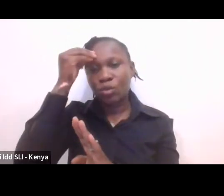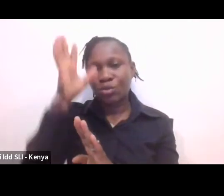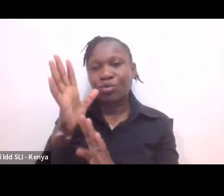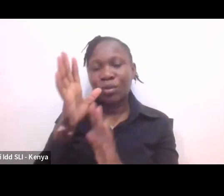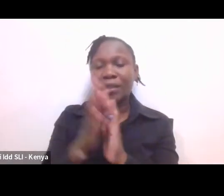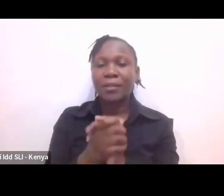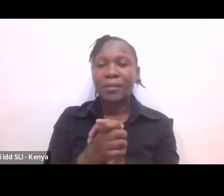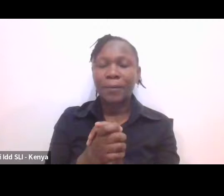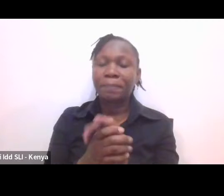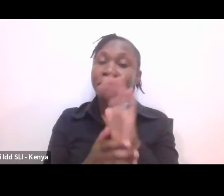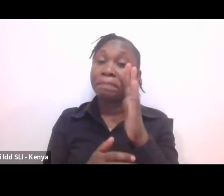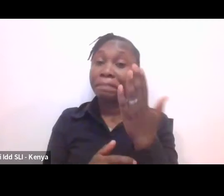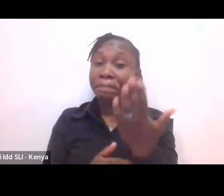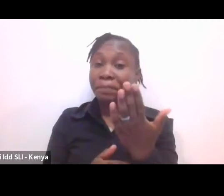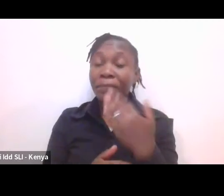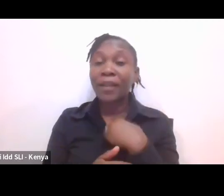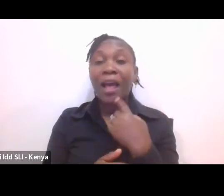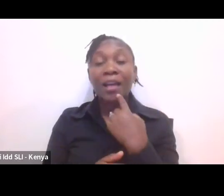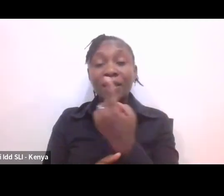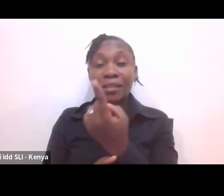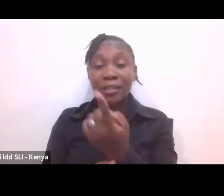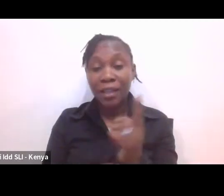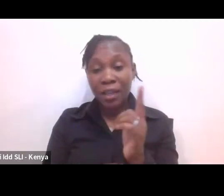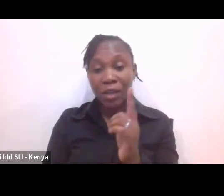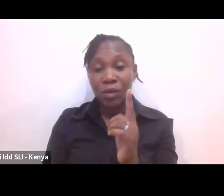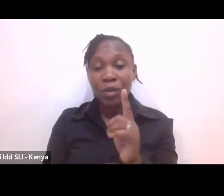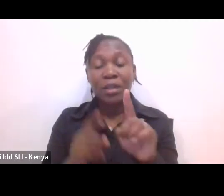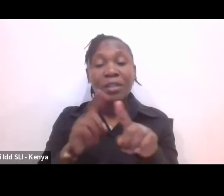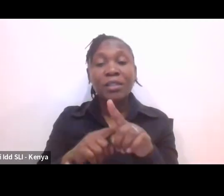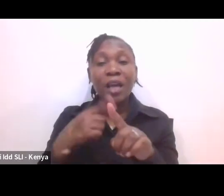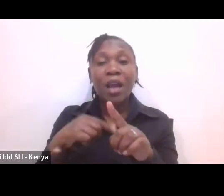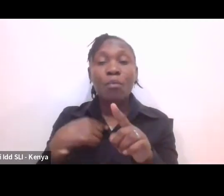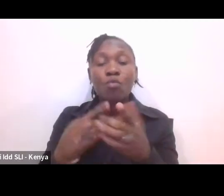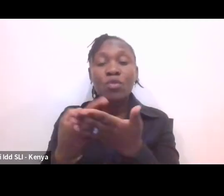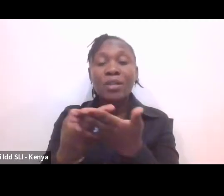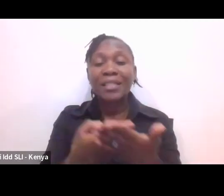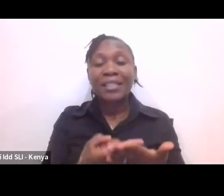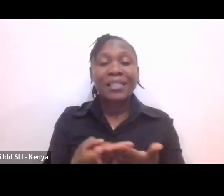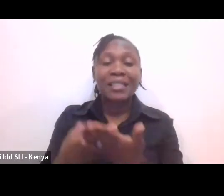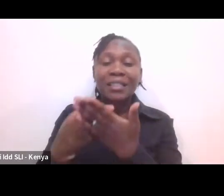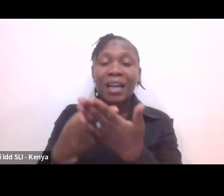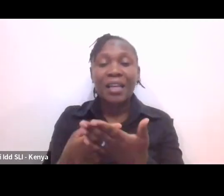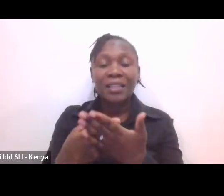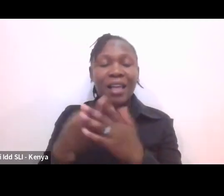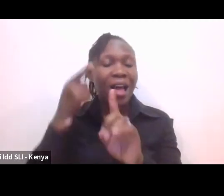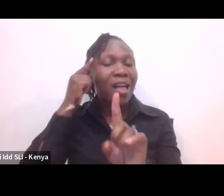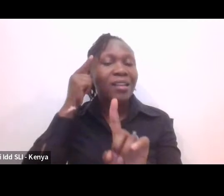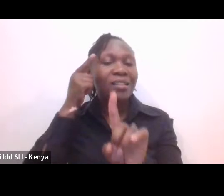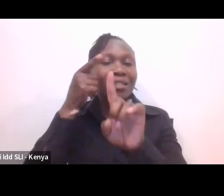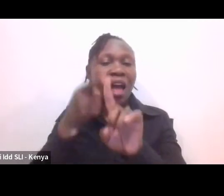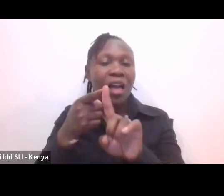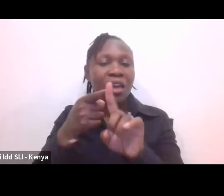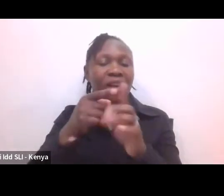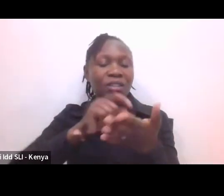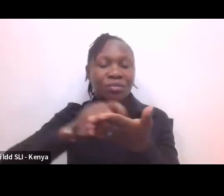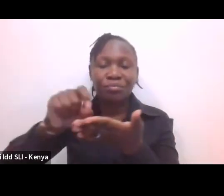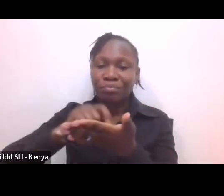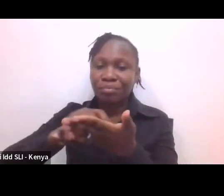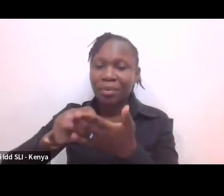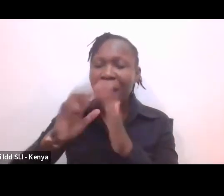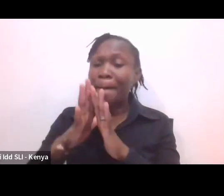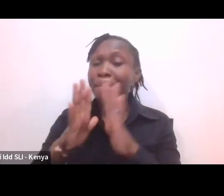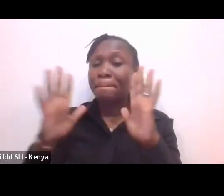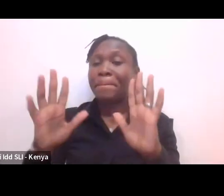I would dearly have wanted to discuss target setting and progress tracking, but such a huge topic will need another talk.